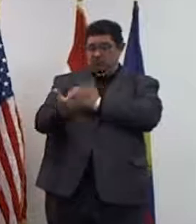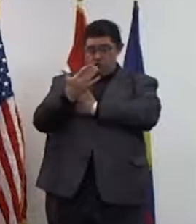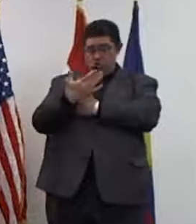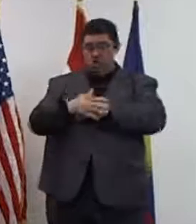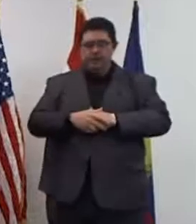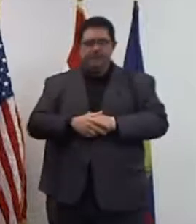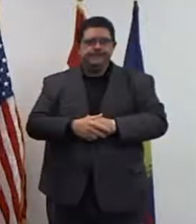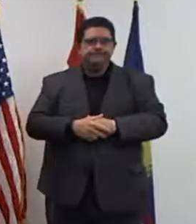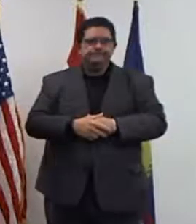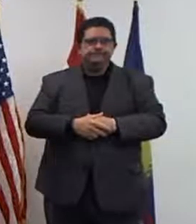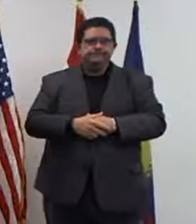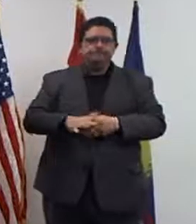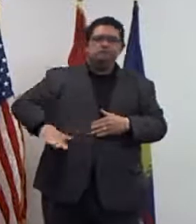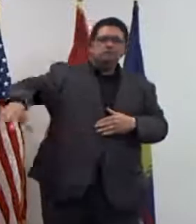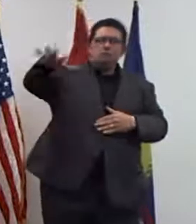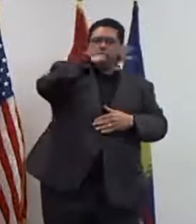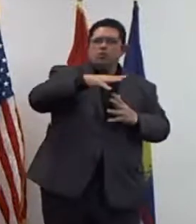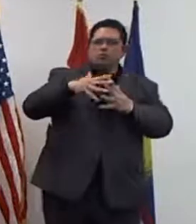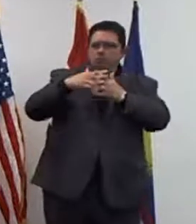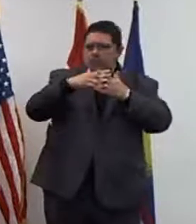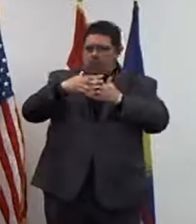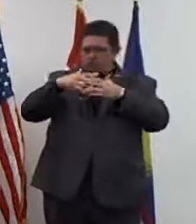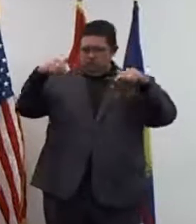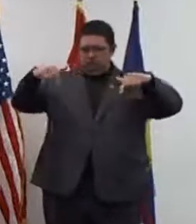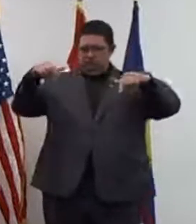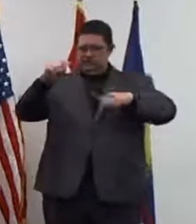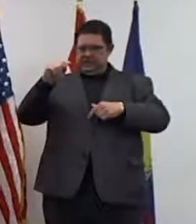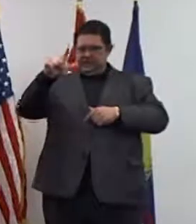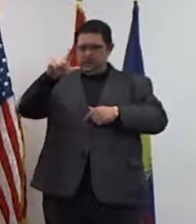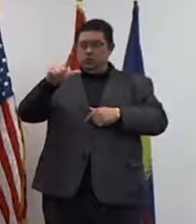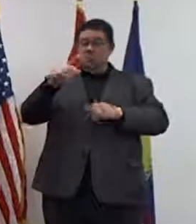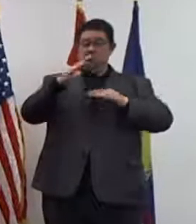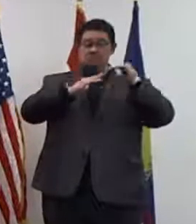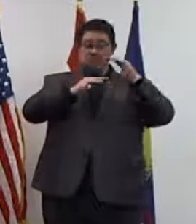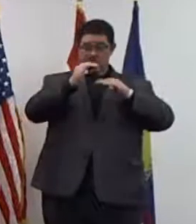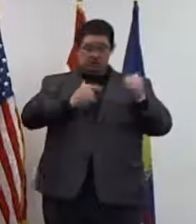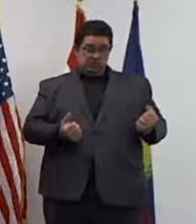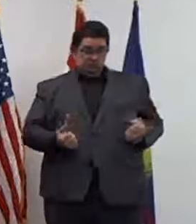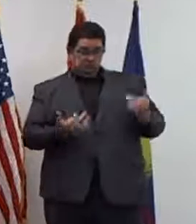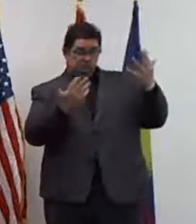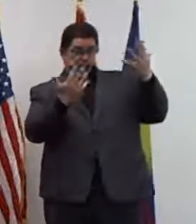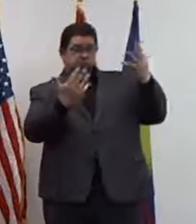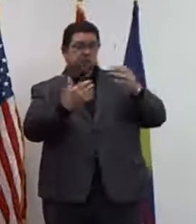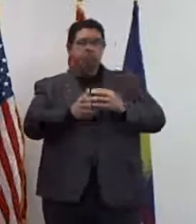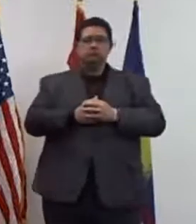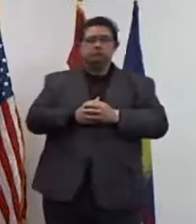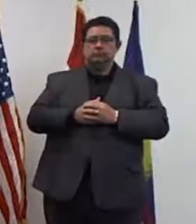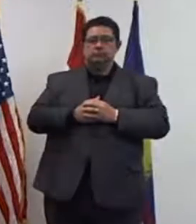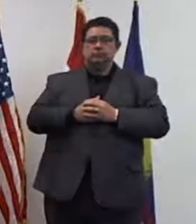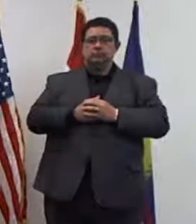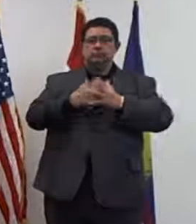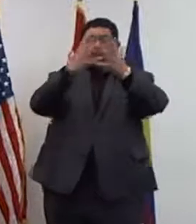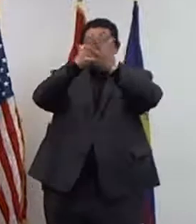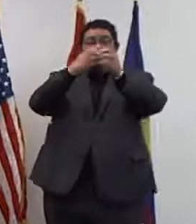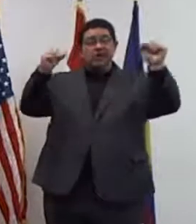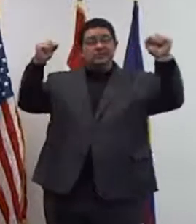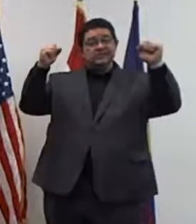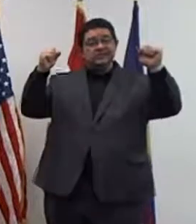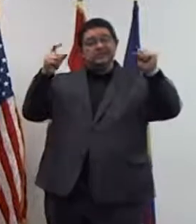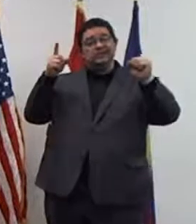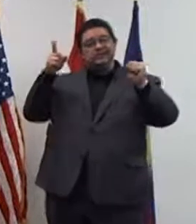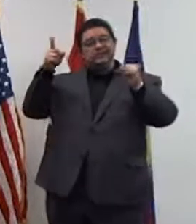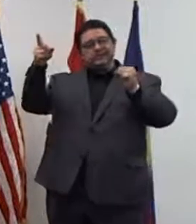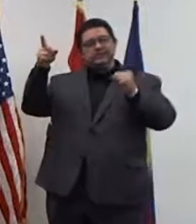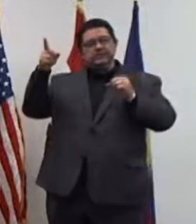Across the country and here in our region, buildings have been set on fire. The president has fanned the flames, treating